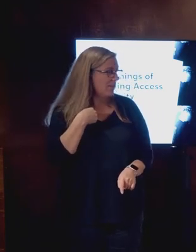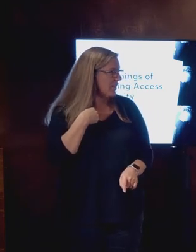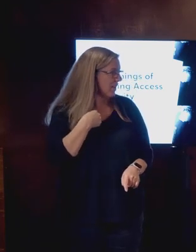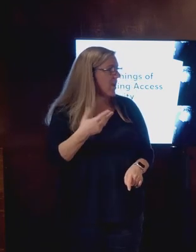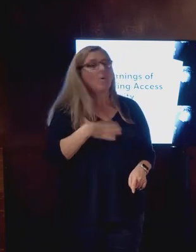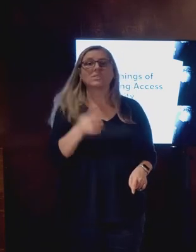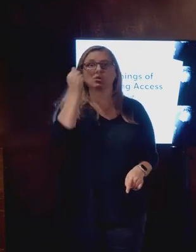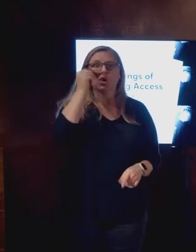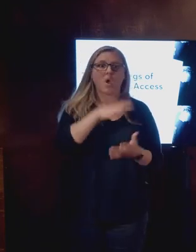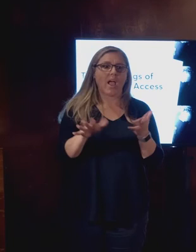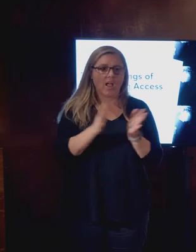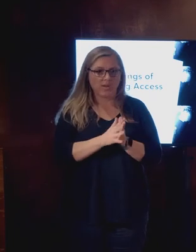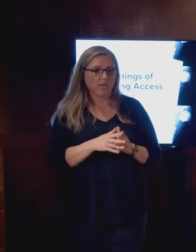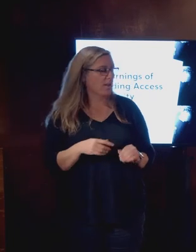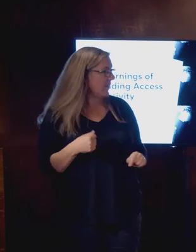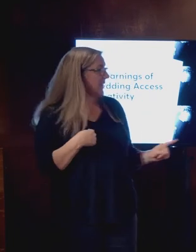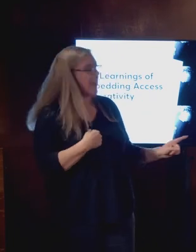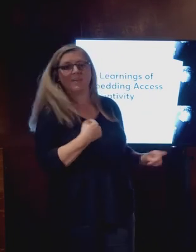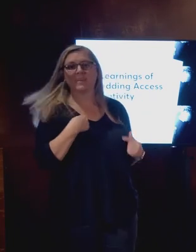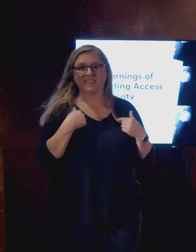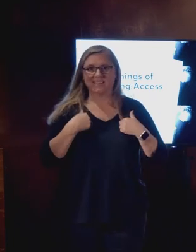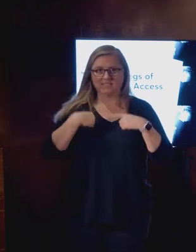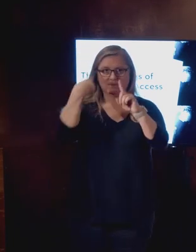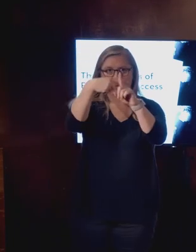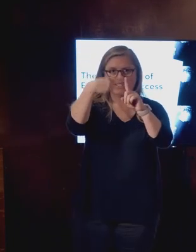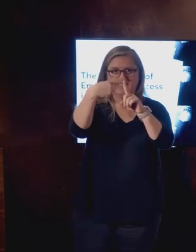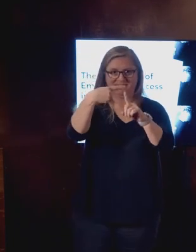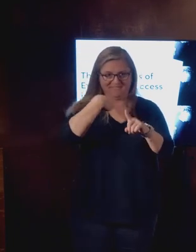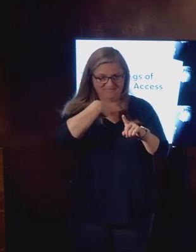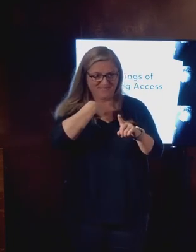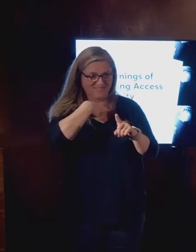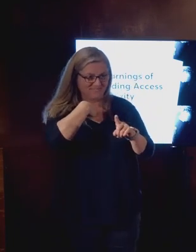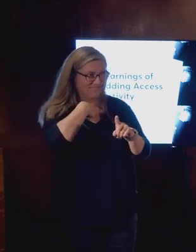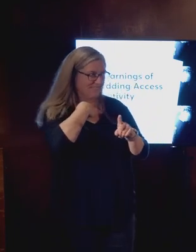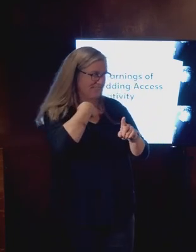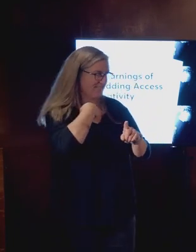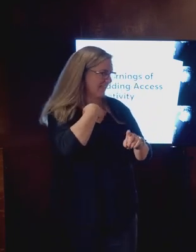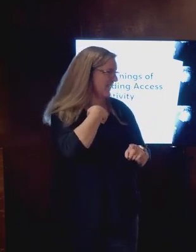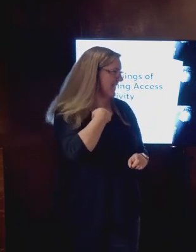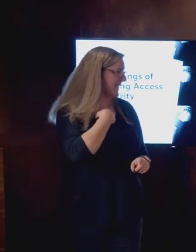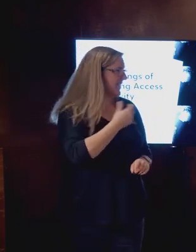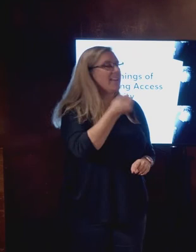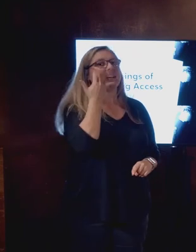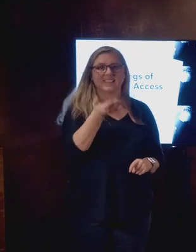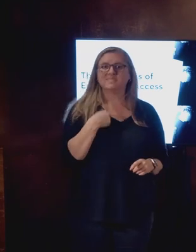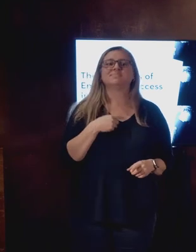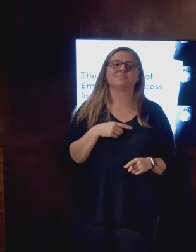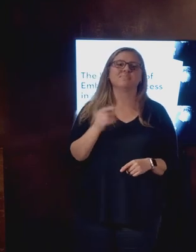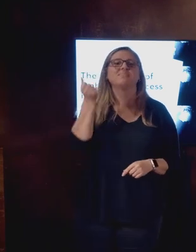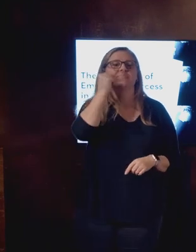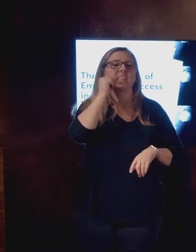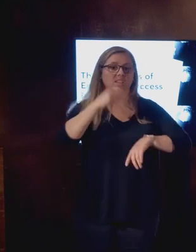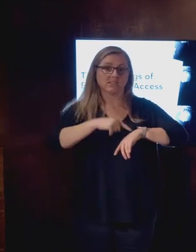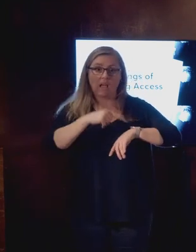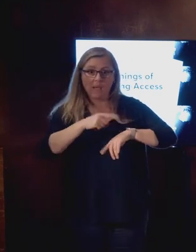I want to know how to make this. Okay, I'm gonna be more positive. Okay. This is what I know. I always do this. So sorry. So sometimes I know time